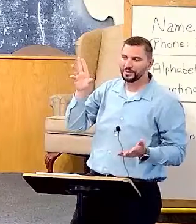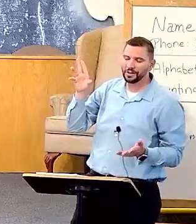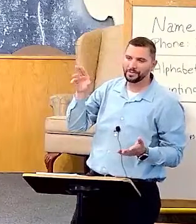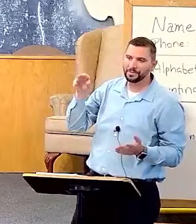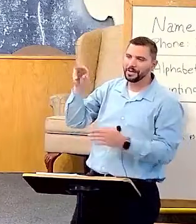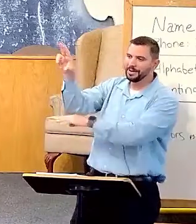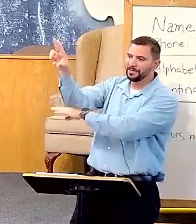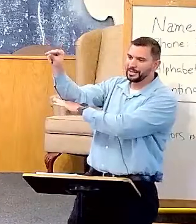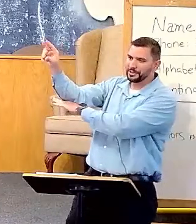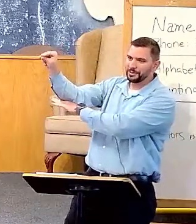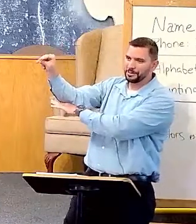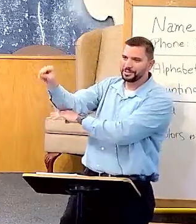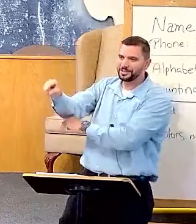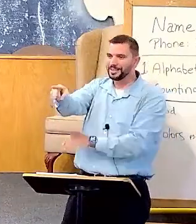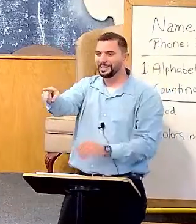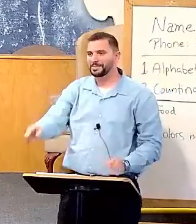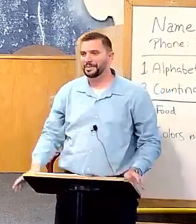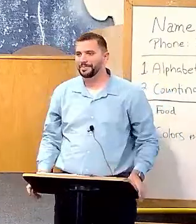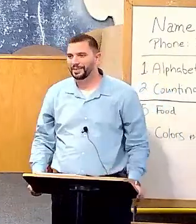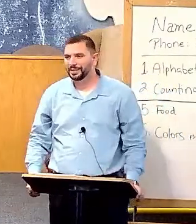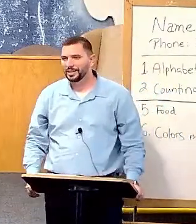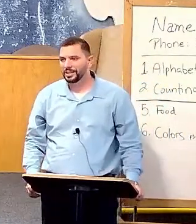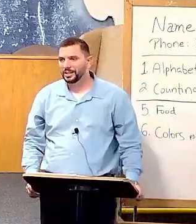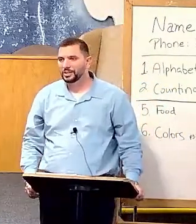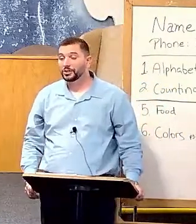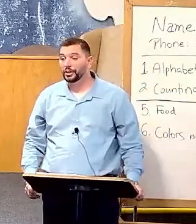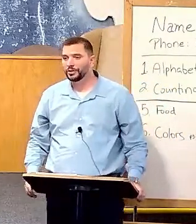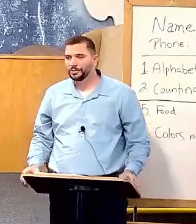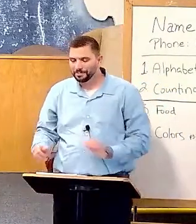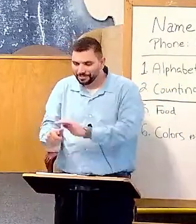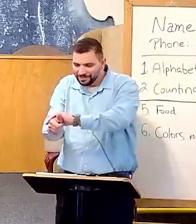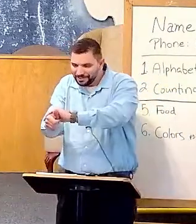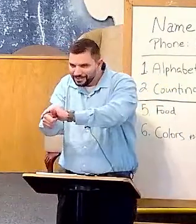them, but that's goose. Yes, ma'am. Turtle.